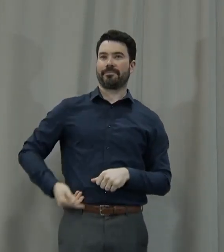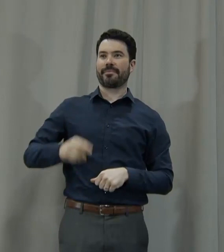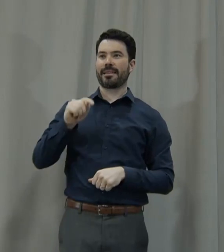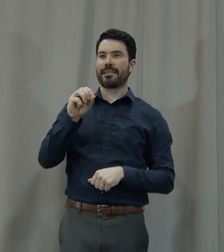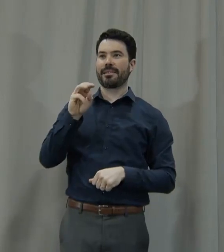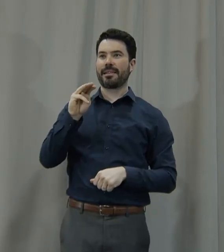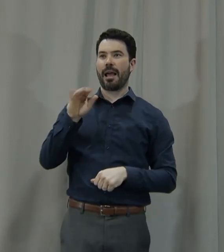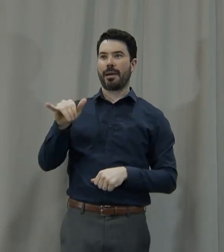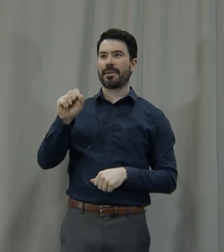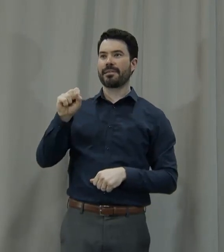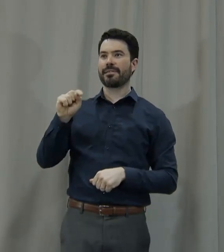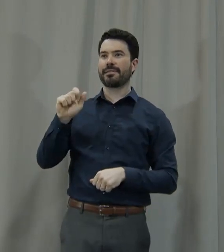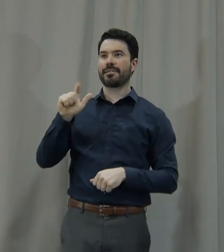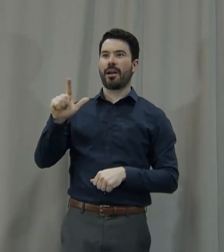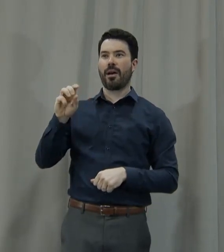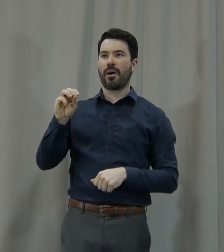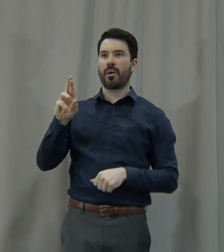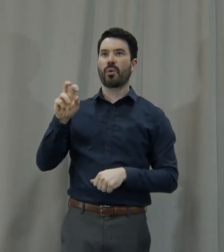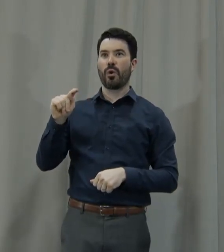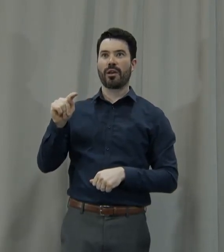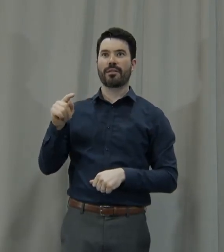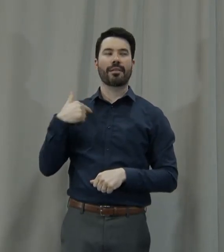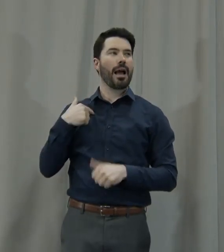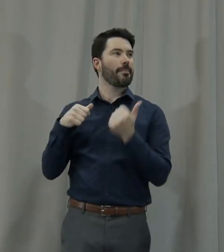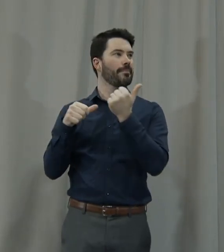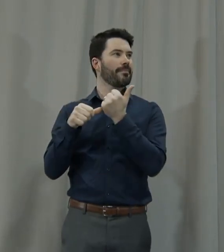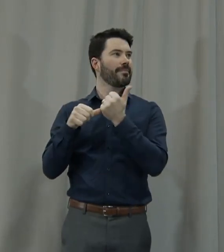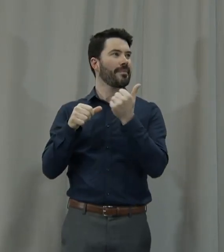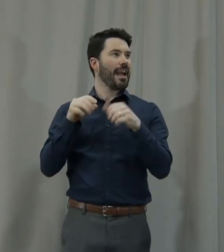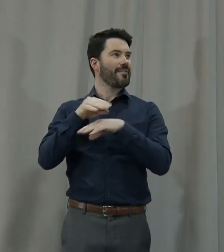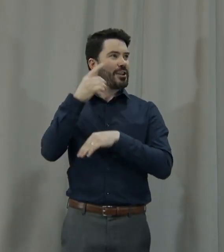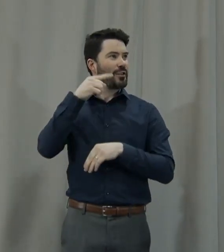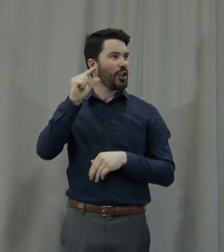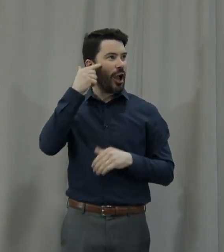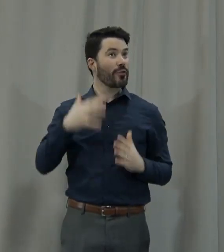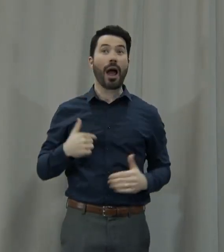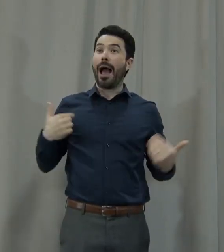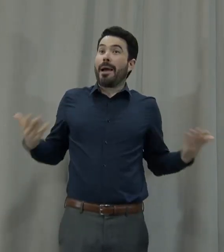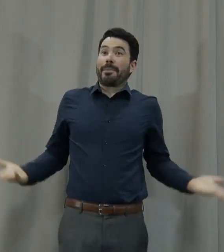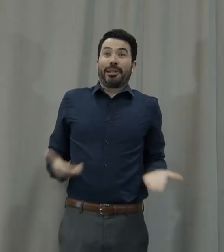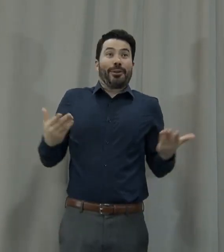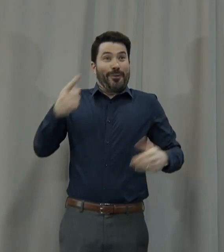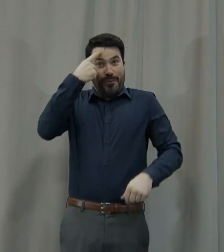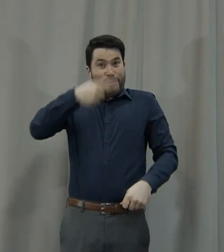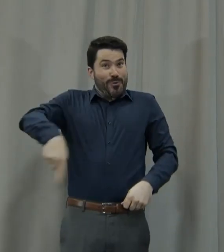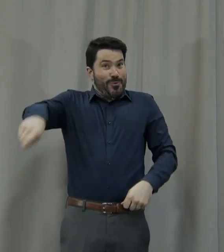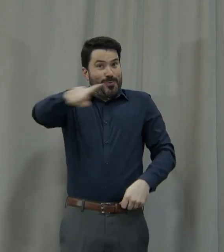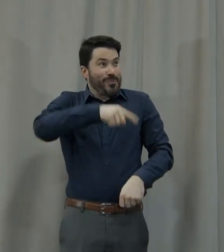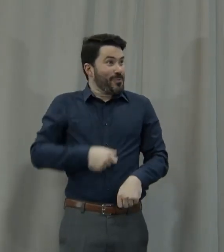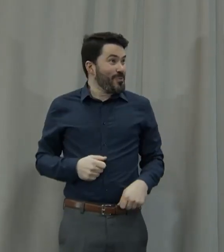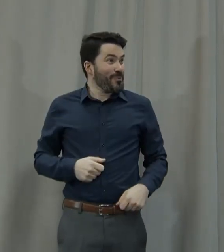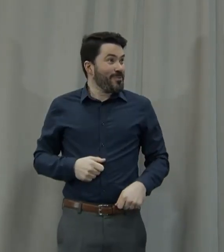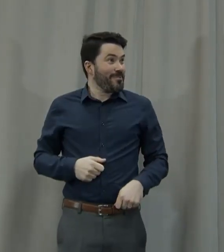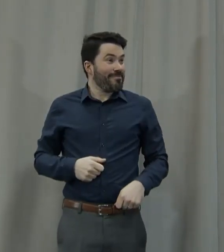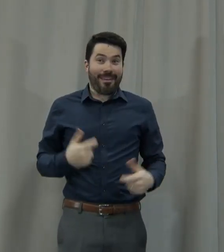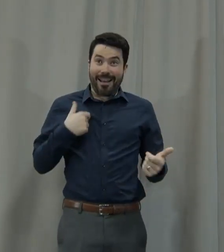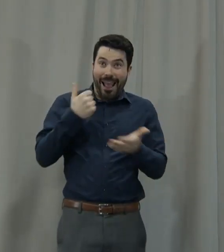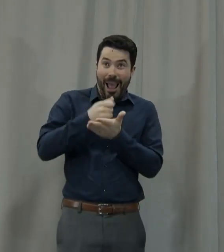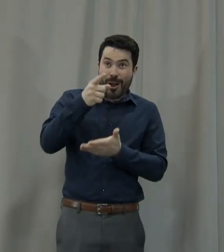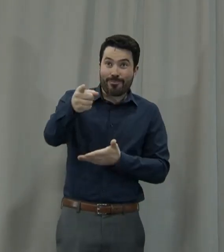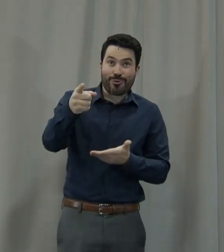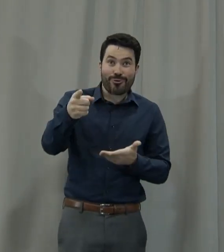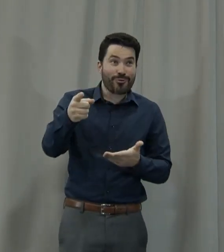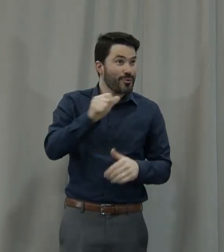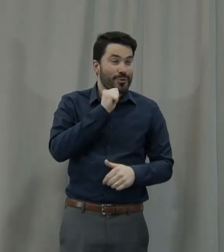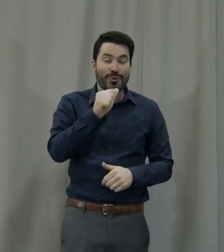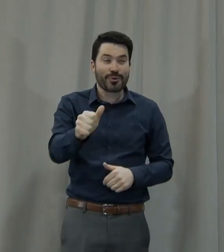senior advisor to the governor, and I am at your service. If there's anything I can do to help you, to support you, please don't hesitate